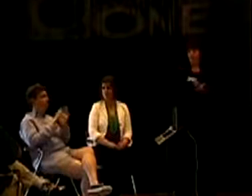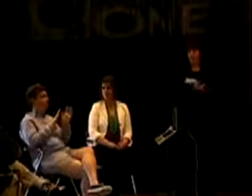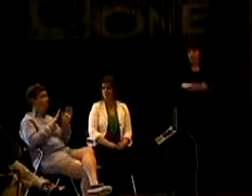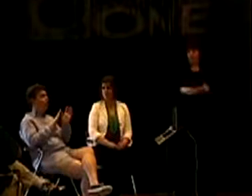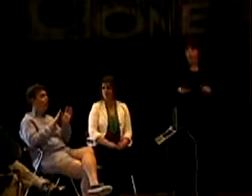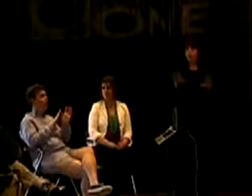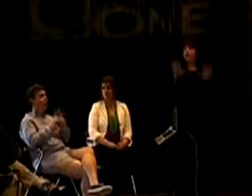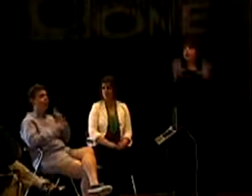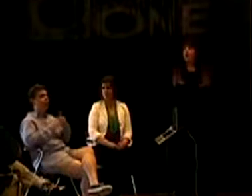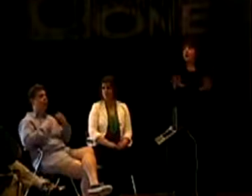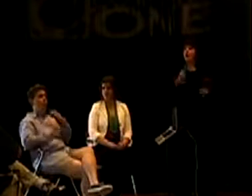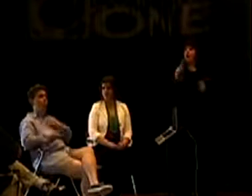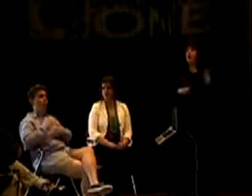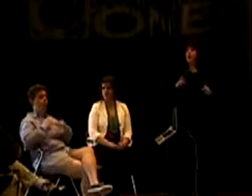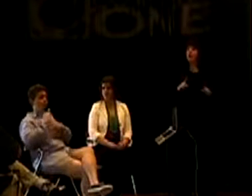that.